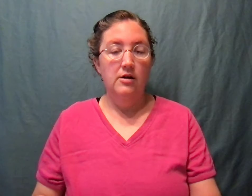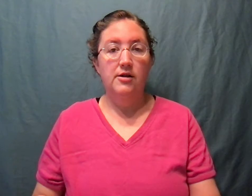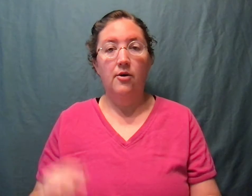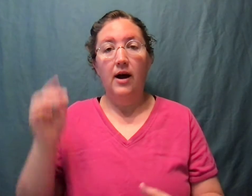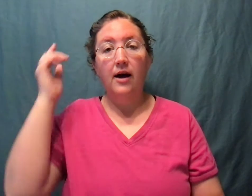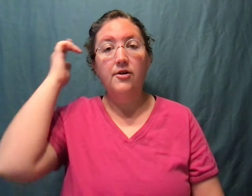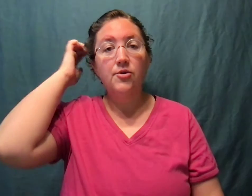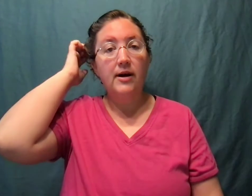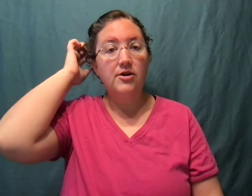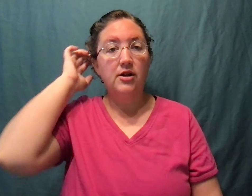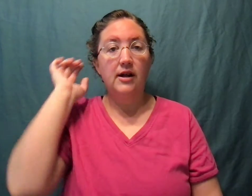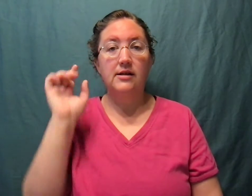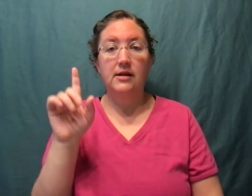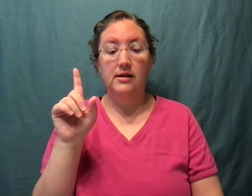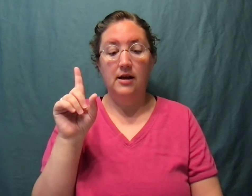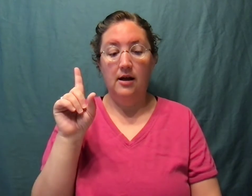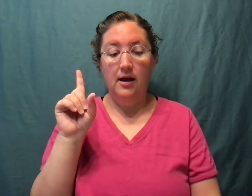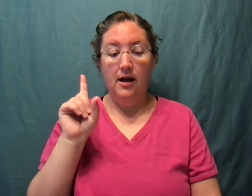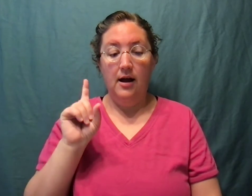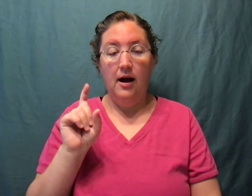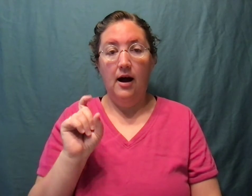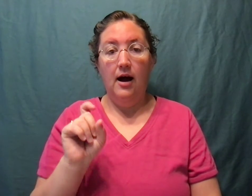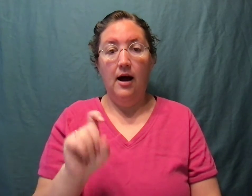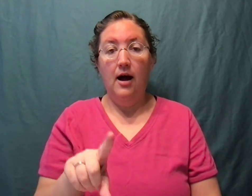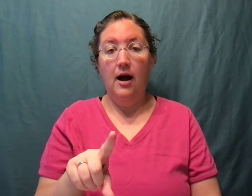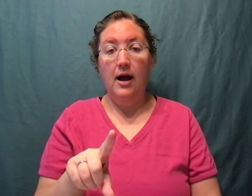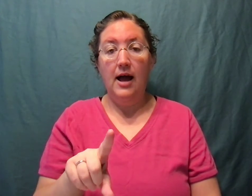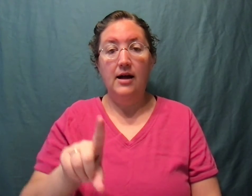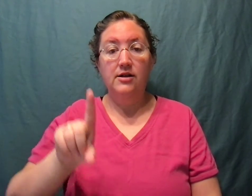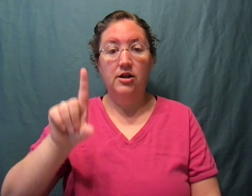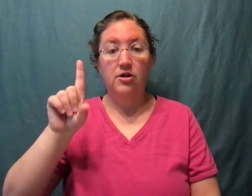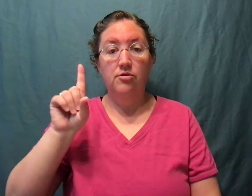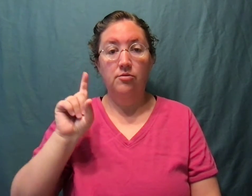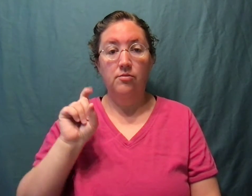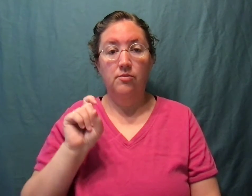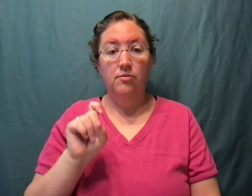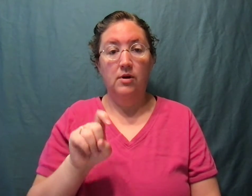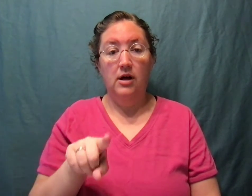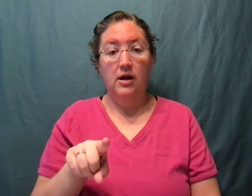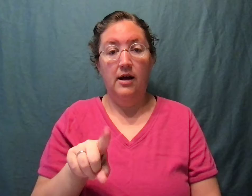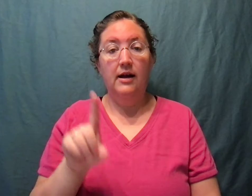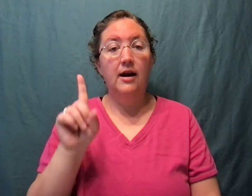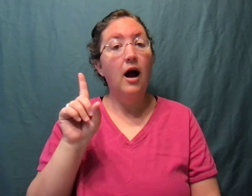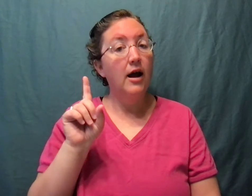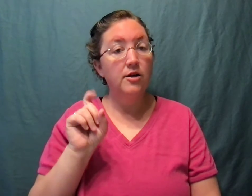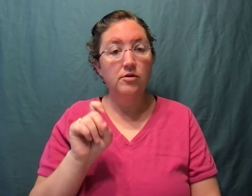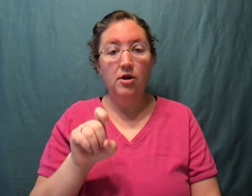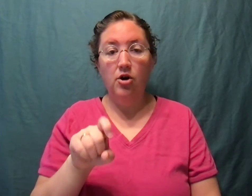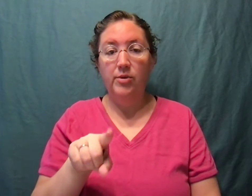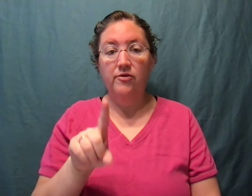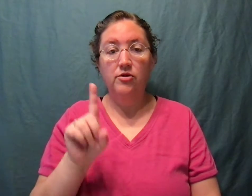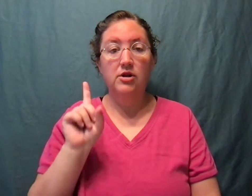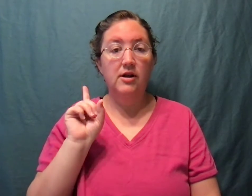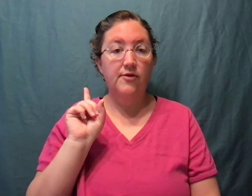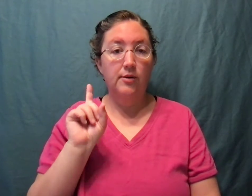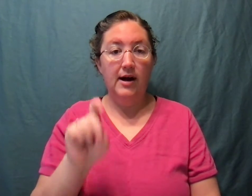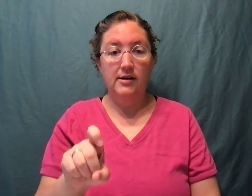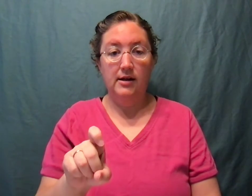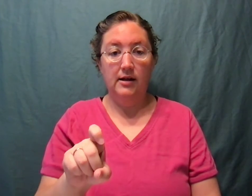So, how to directionalize this? I ask you, and again, I use the open version. If you ask it like this